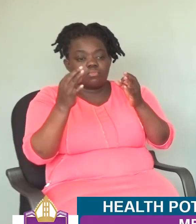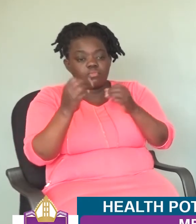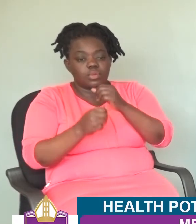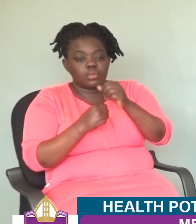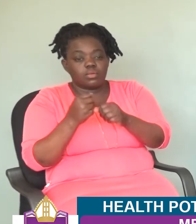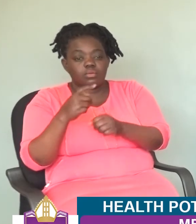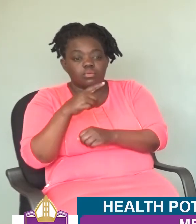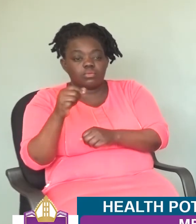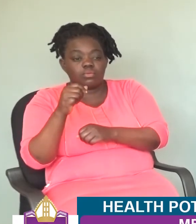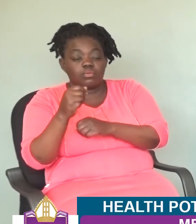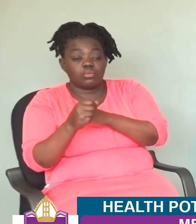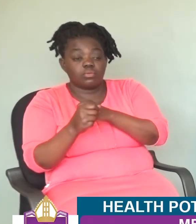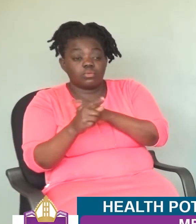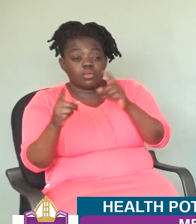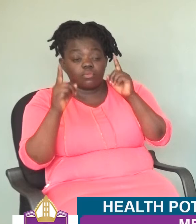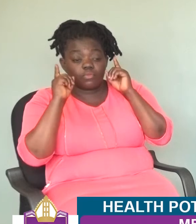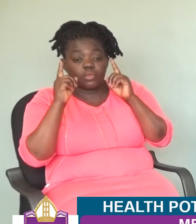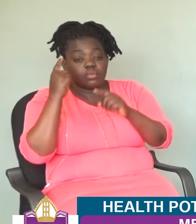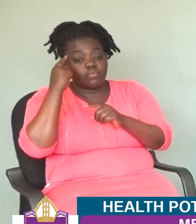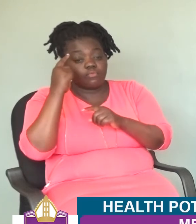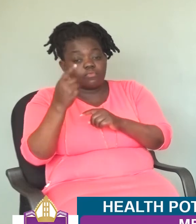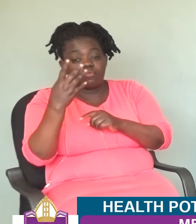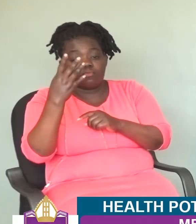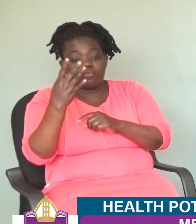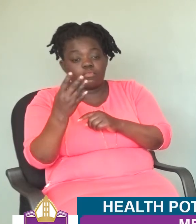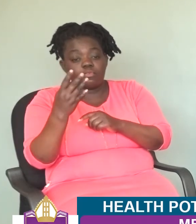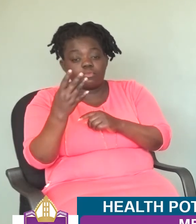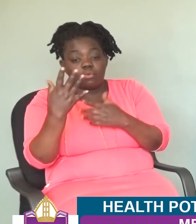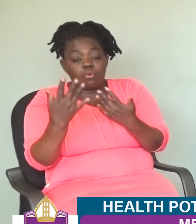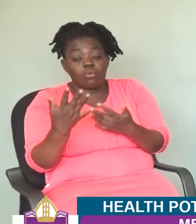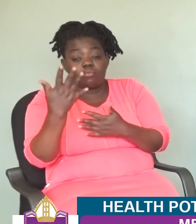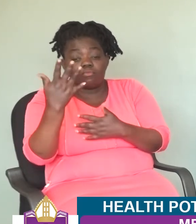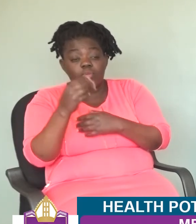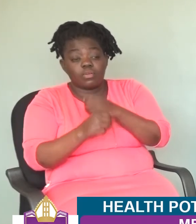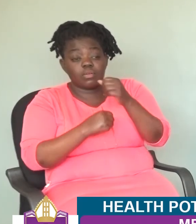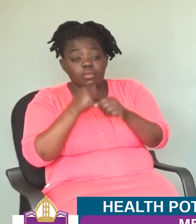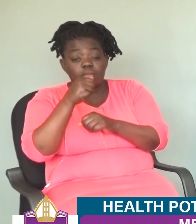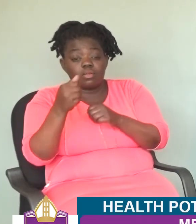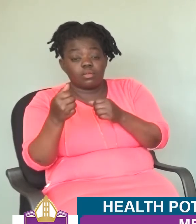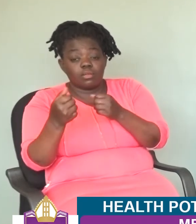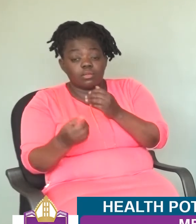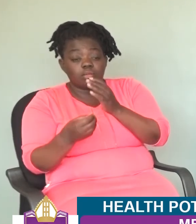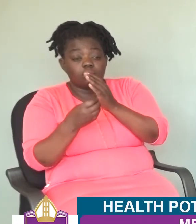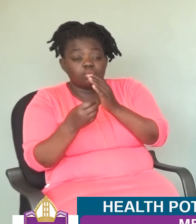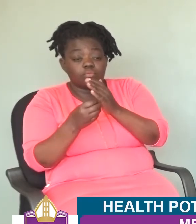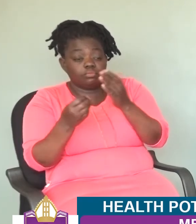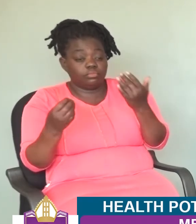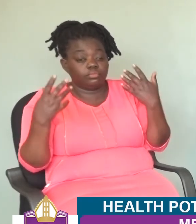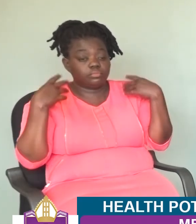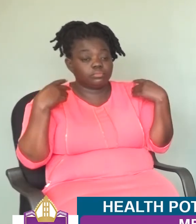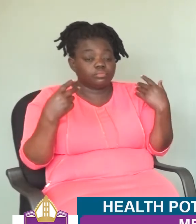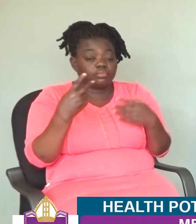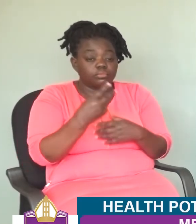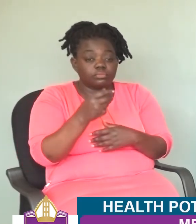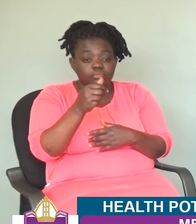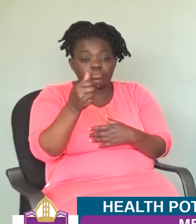university for four or five years, and then you go to do another additional training for another 2 years, and then a specialty another 2 or 3 years.